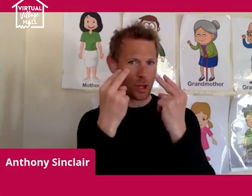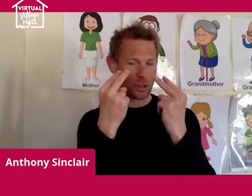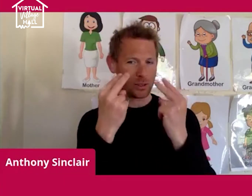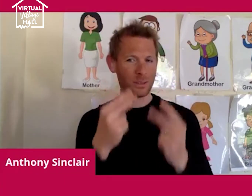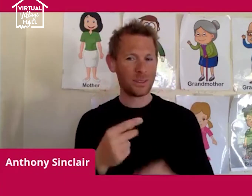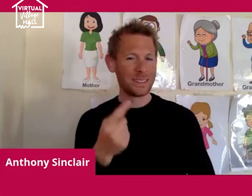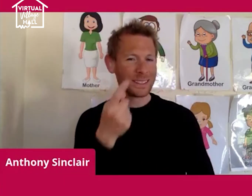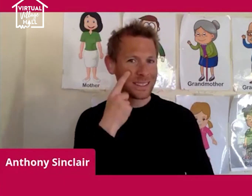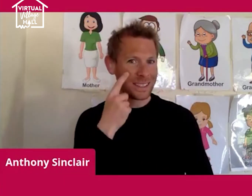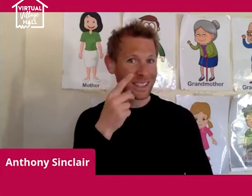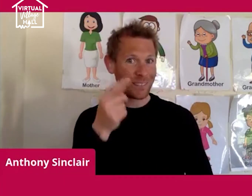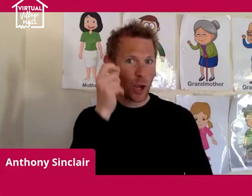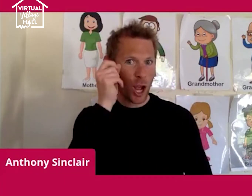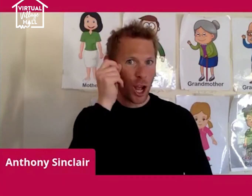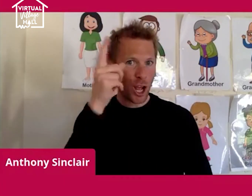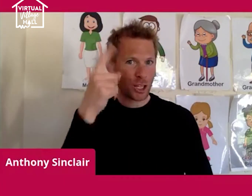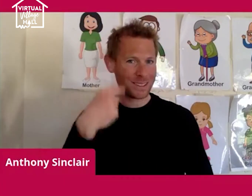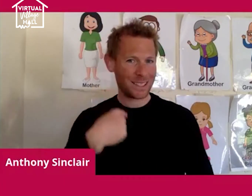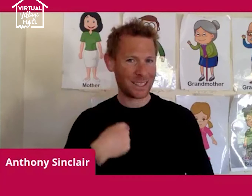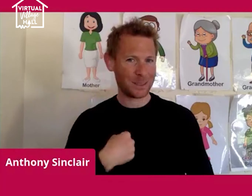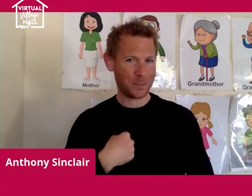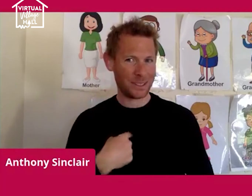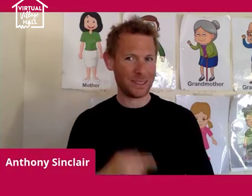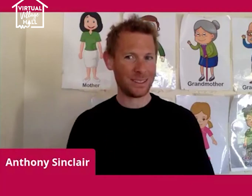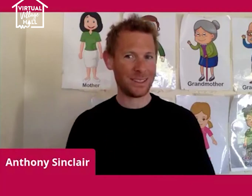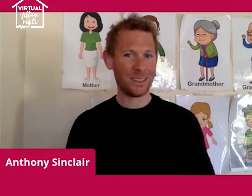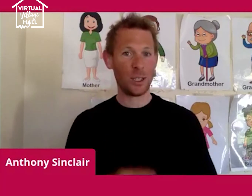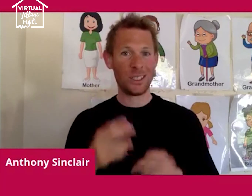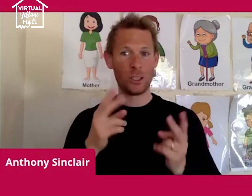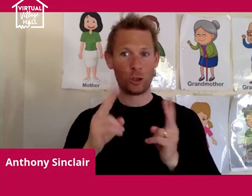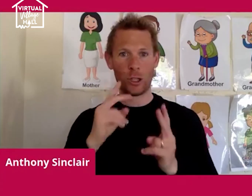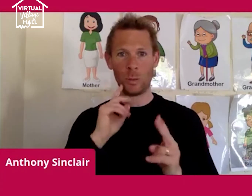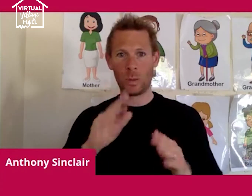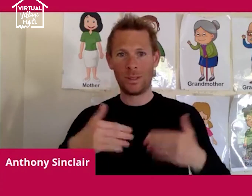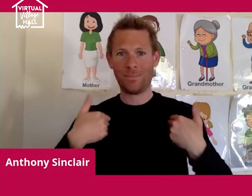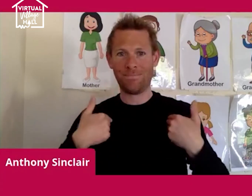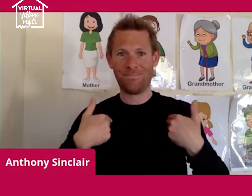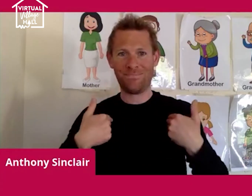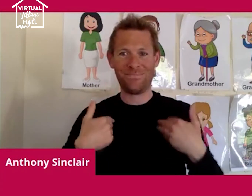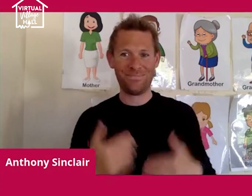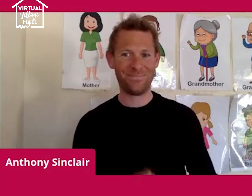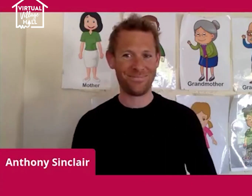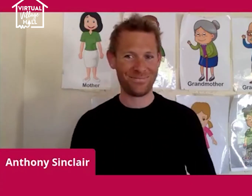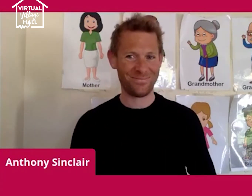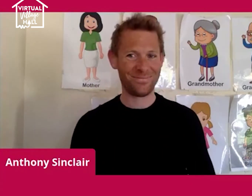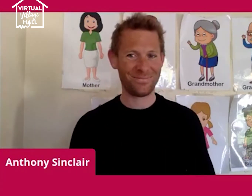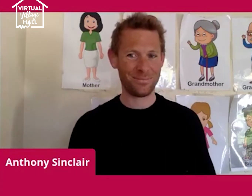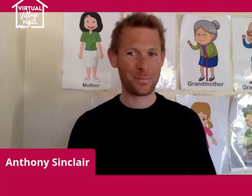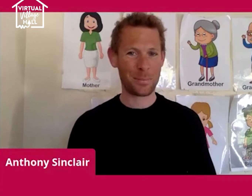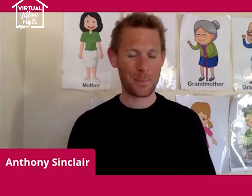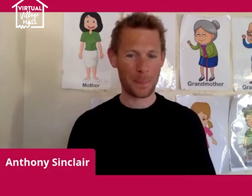So let's see if you can watch and see if you understand what I'm saying. And the interpreter's not going to voice anything over.